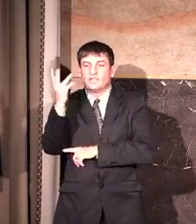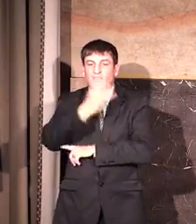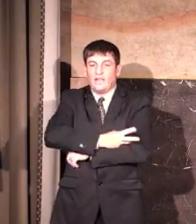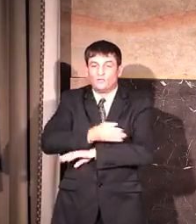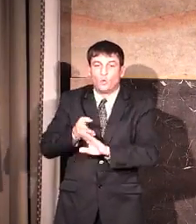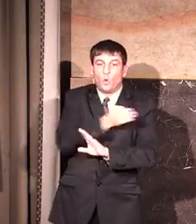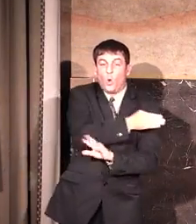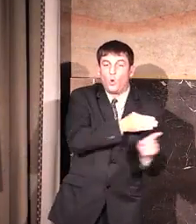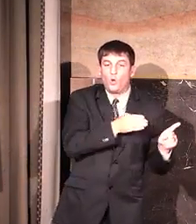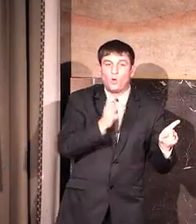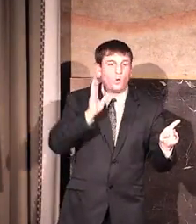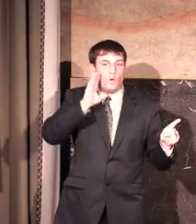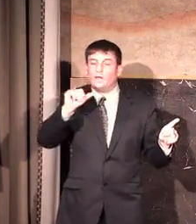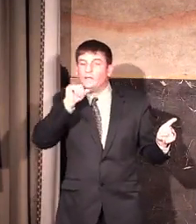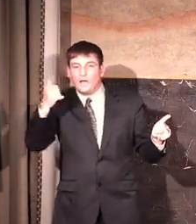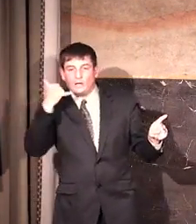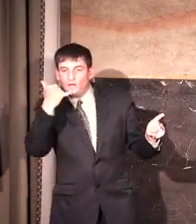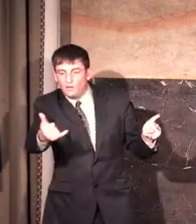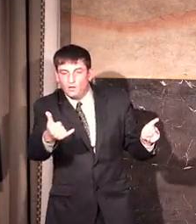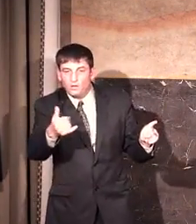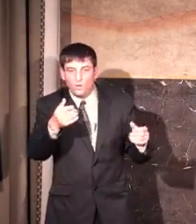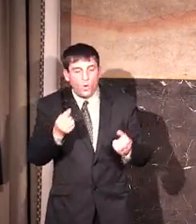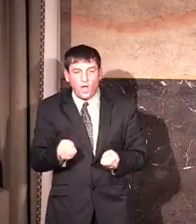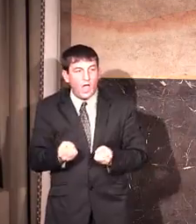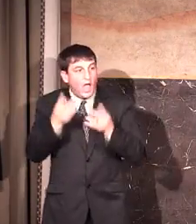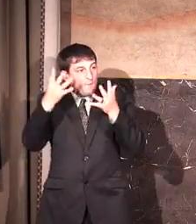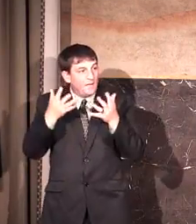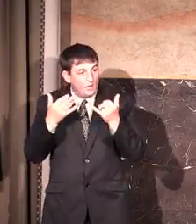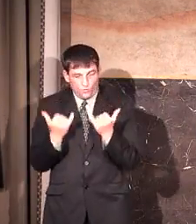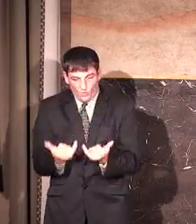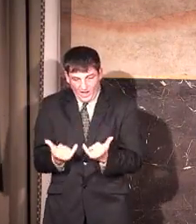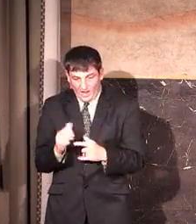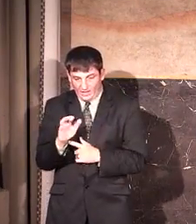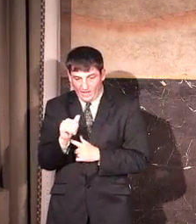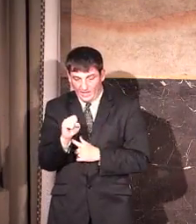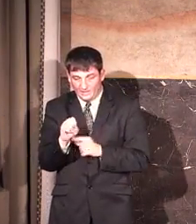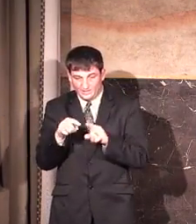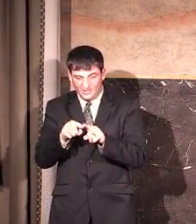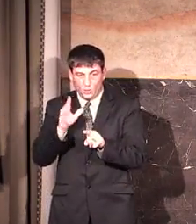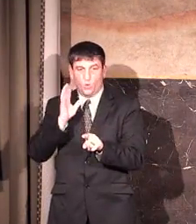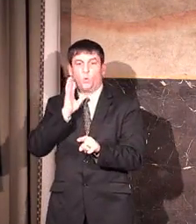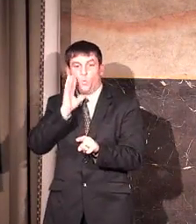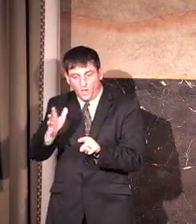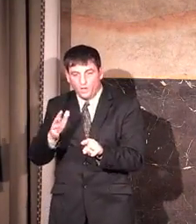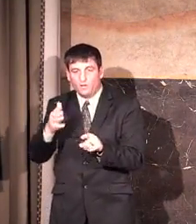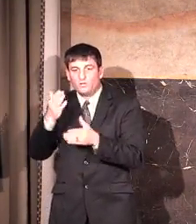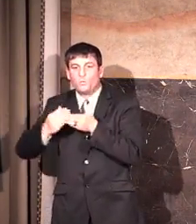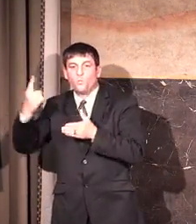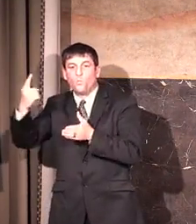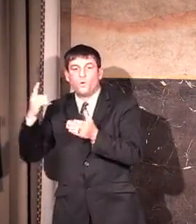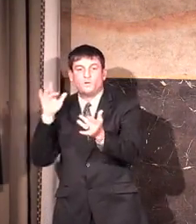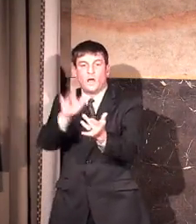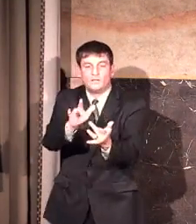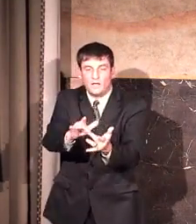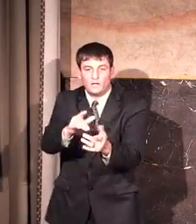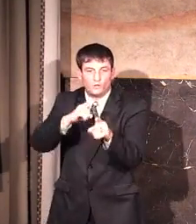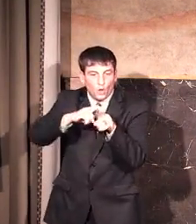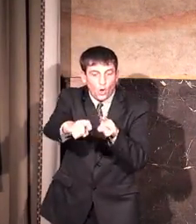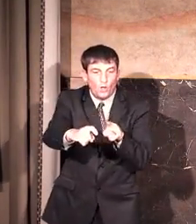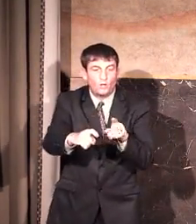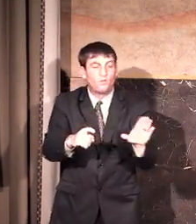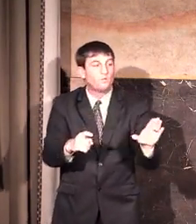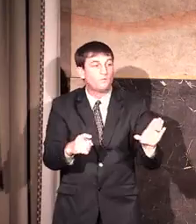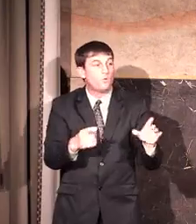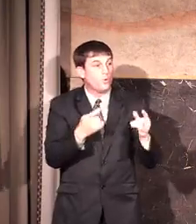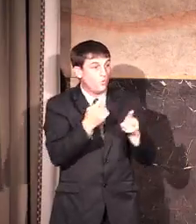tracer? How many cases are we looking at that exist right now who will be followed up with? So right now, our